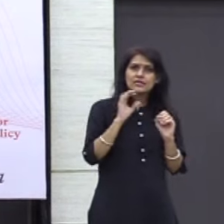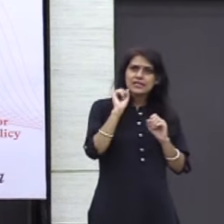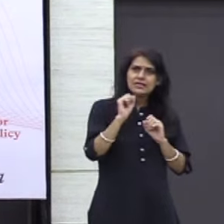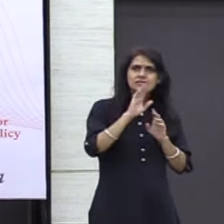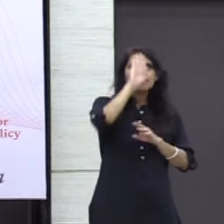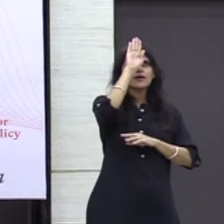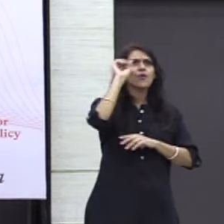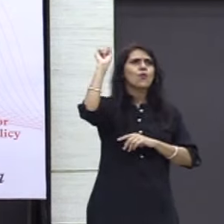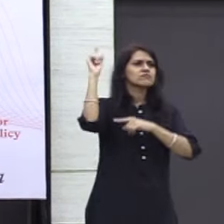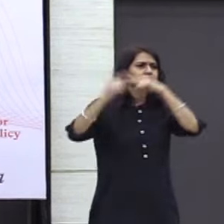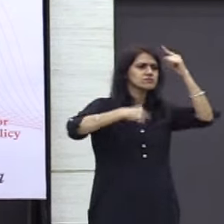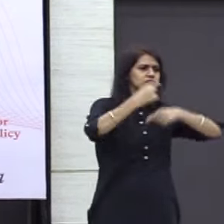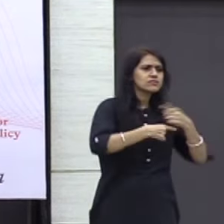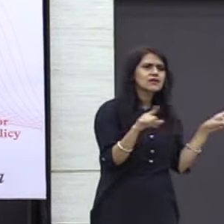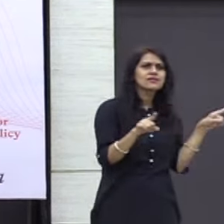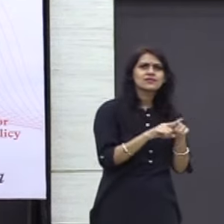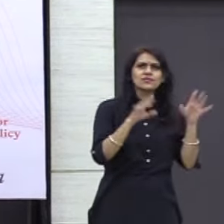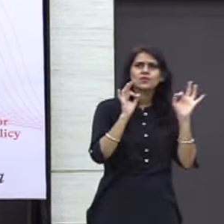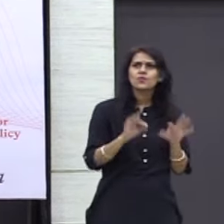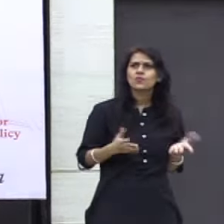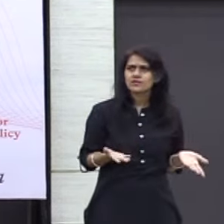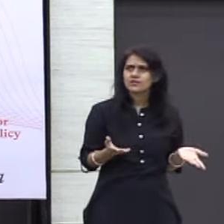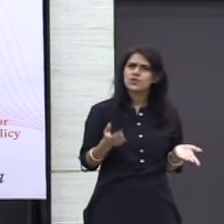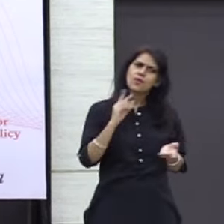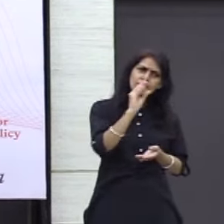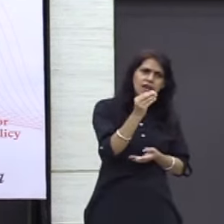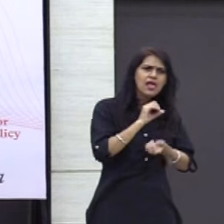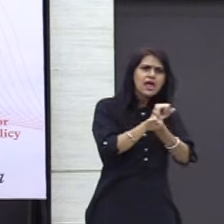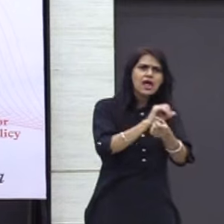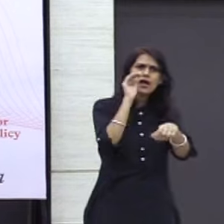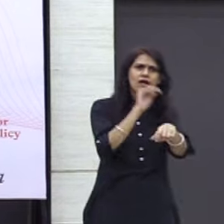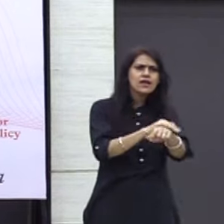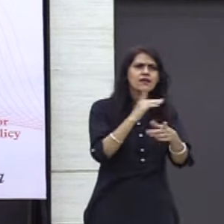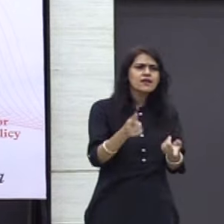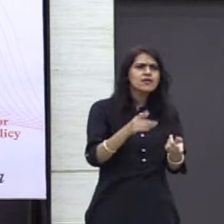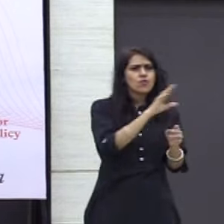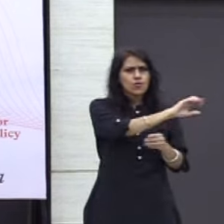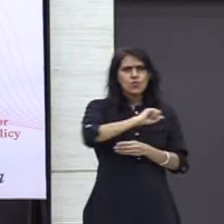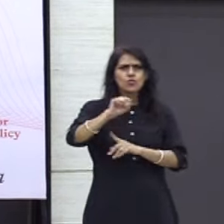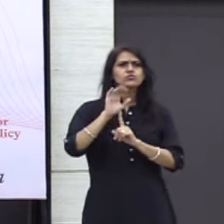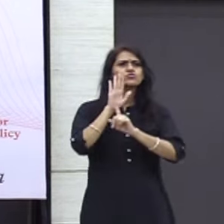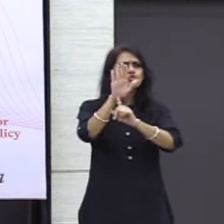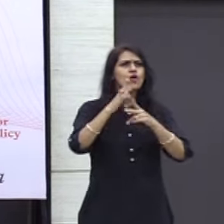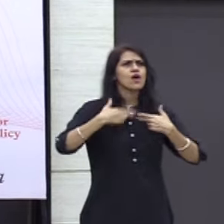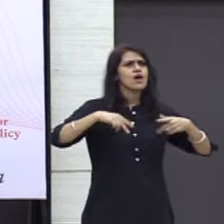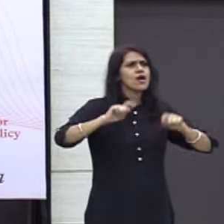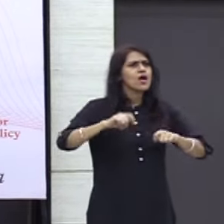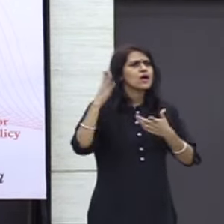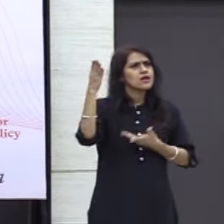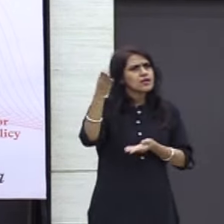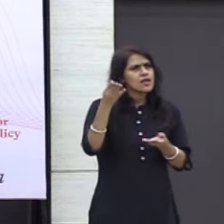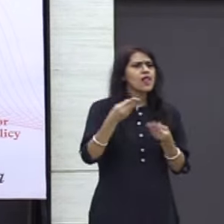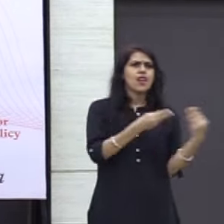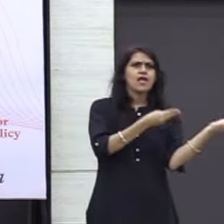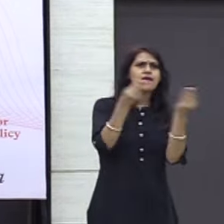British. So what about a provision on arrest? You can arrest a person and produce him before the magistrate. Right. And let the magistrate hand